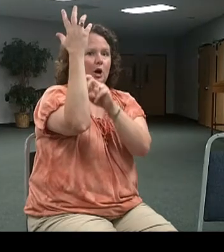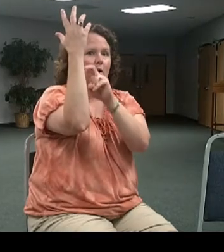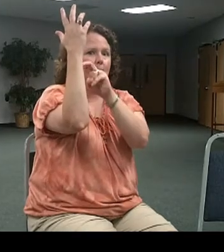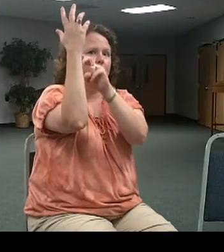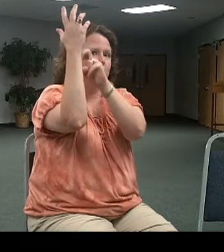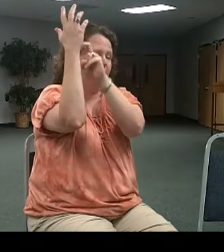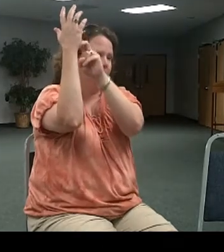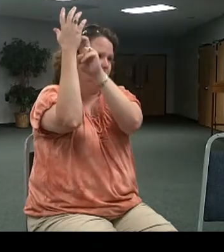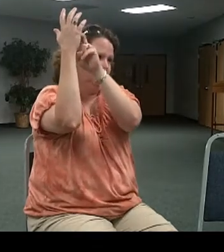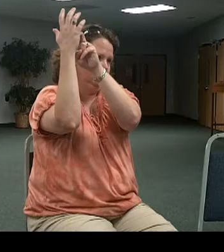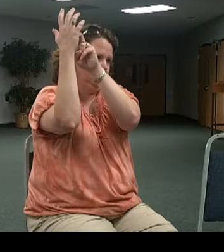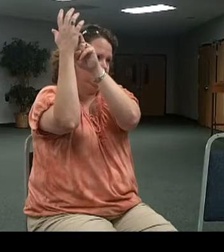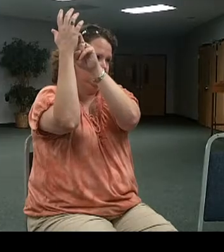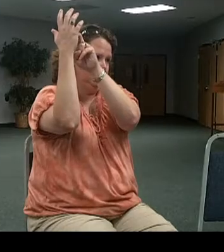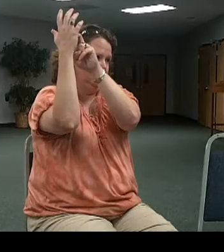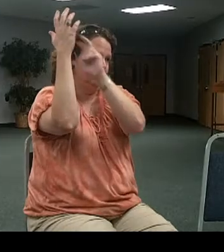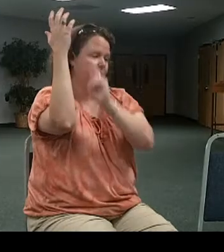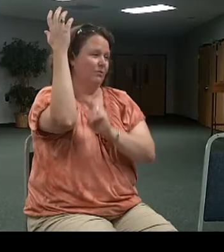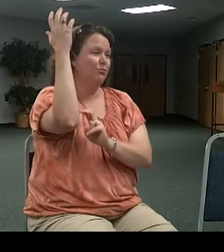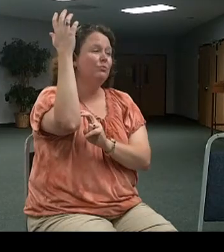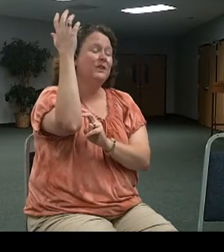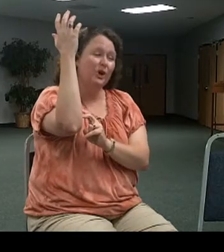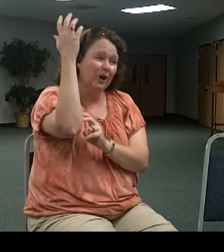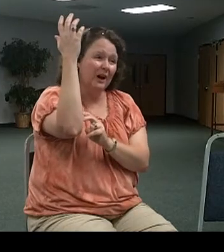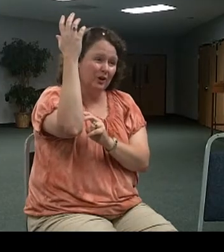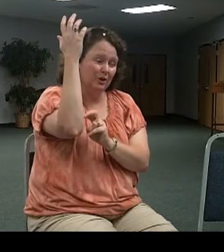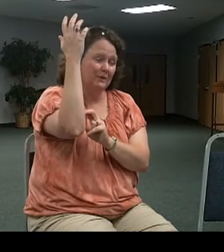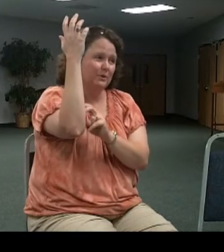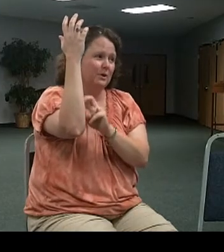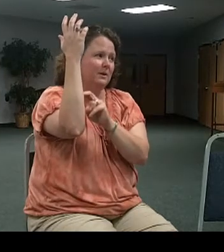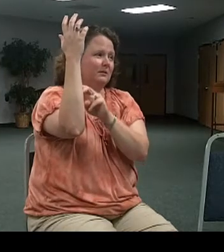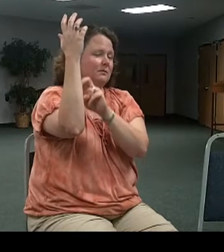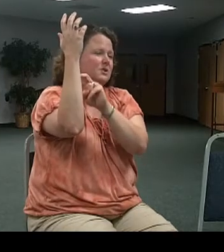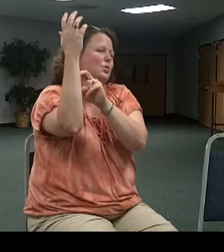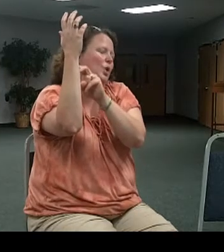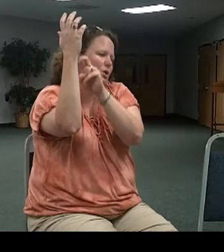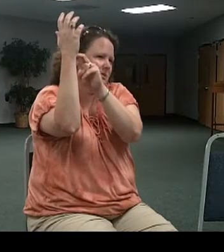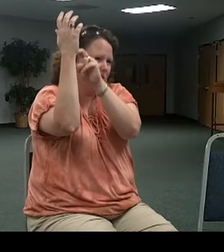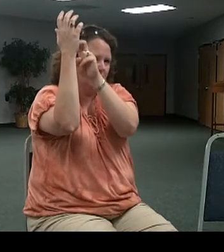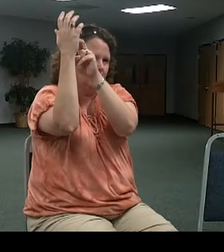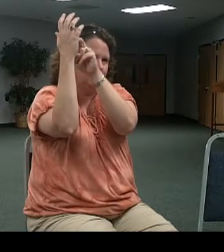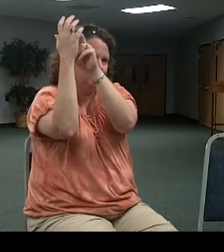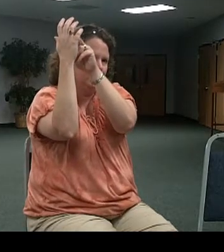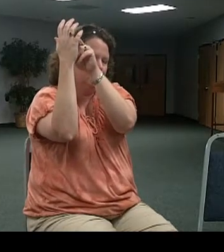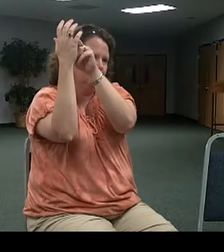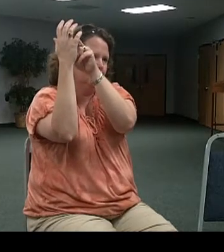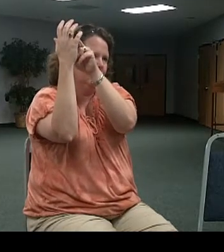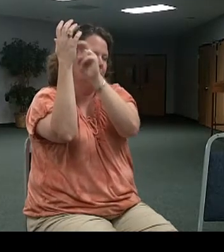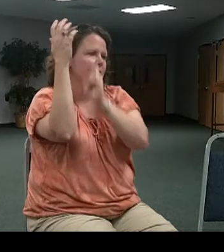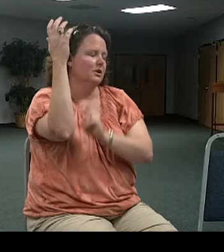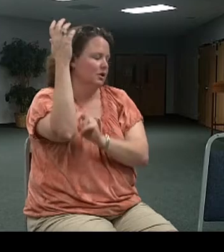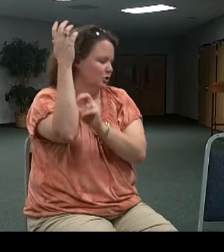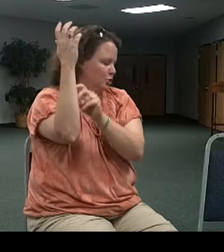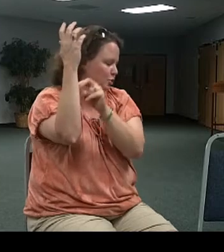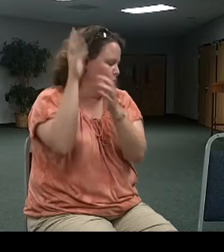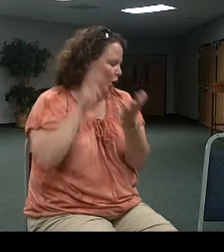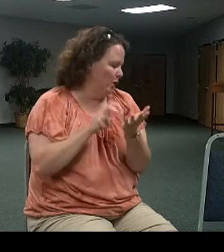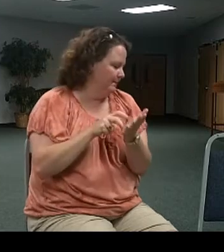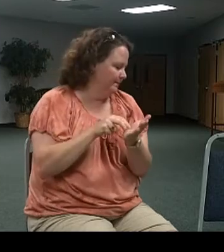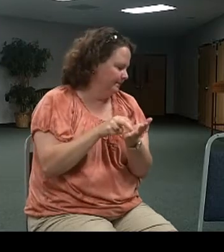crawl up a tree. Okay? Or you're not going to crawl up a tree, but a squirrel is going to crawl up a tree. Okay? So to crawl.